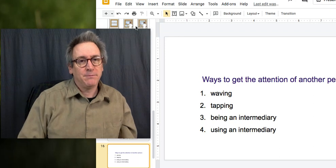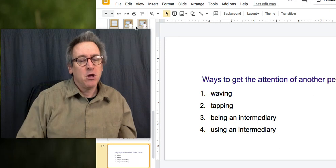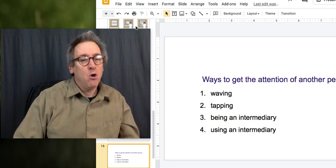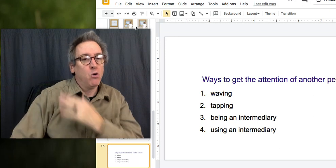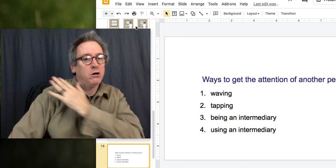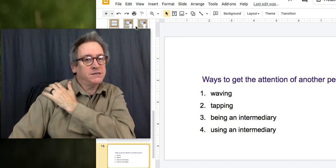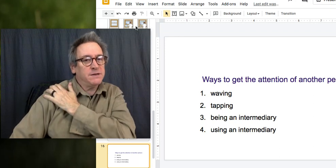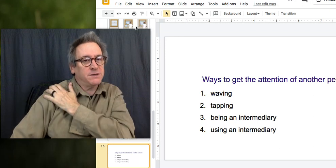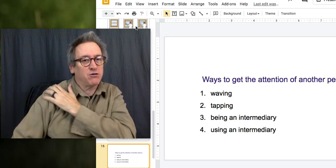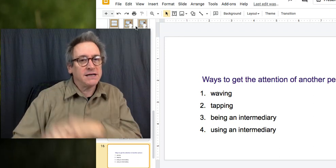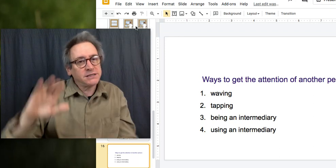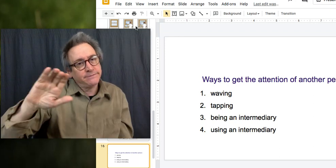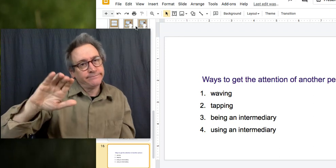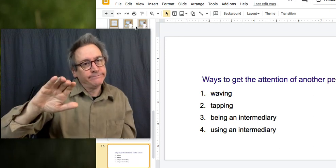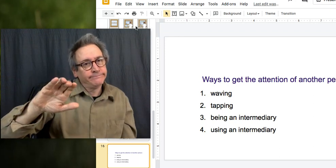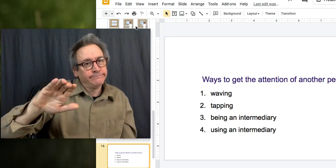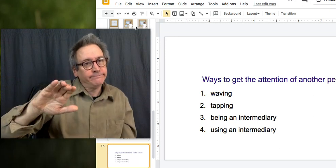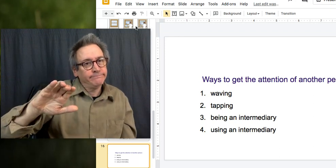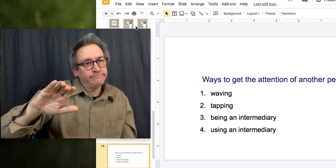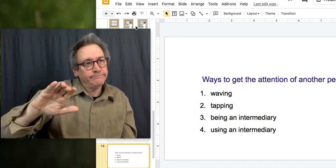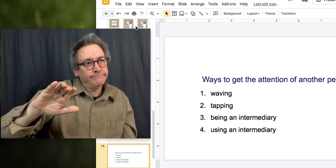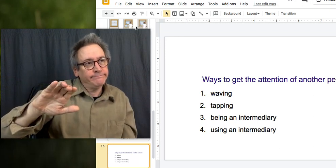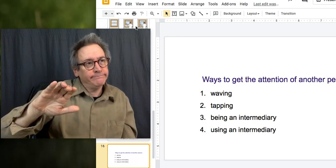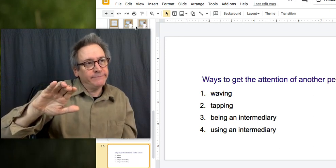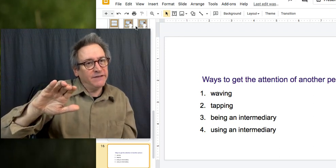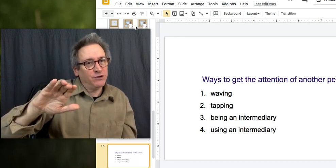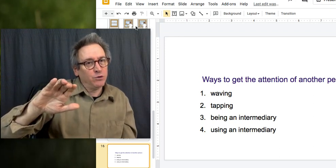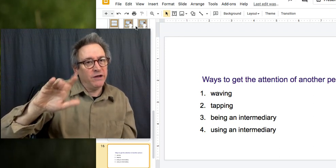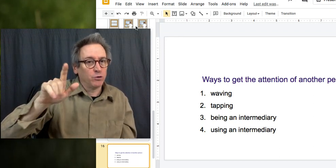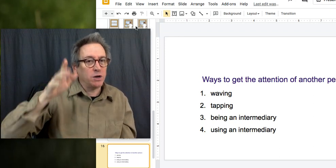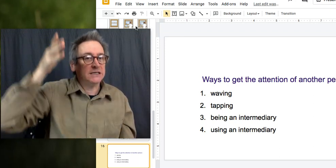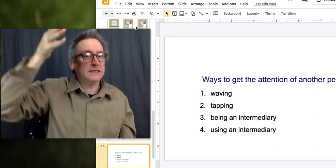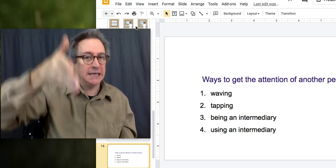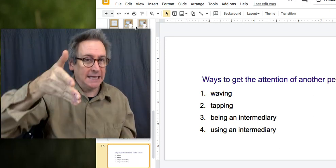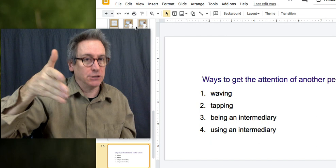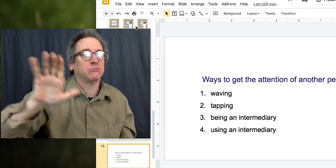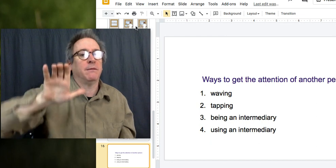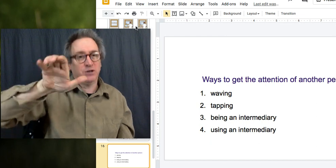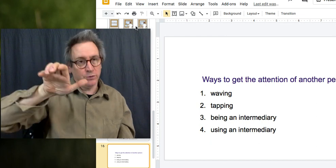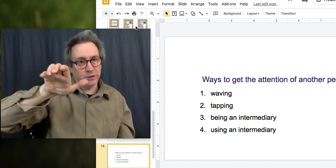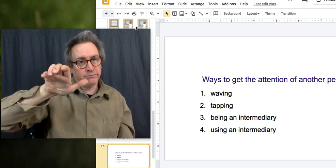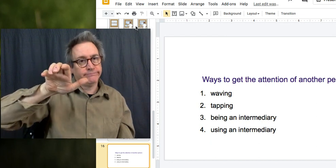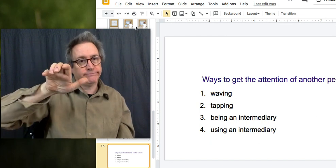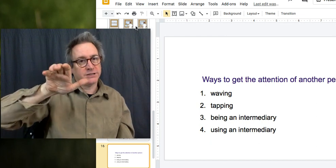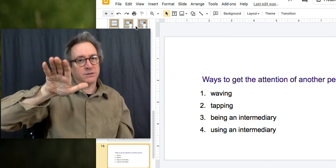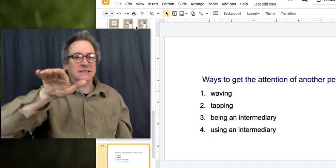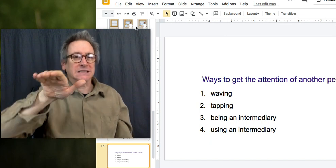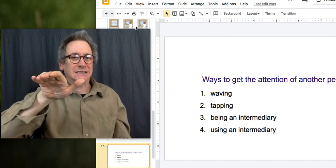tap. Or sometimes a press. If you want to like interrupt, you would